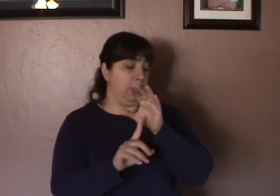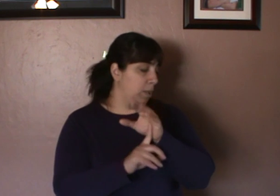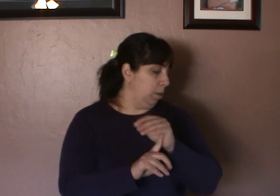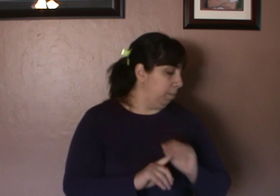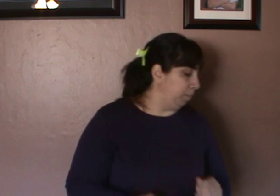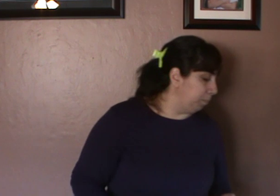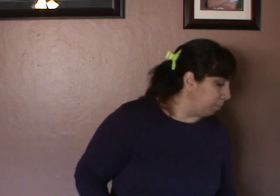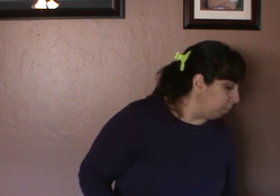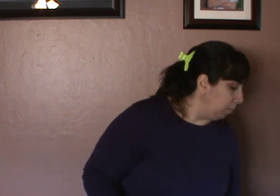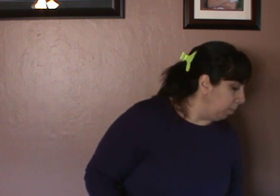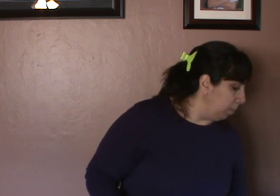popular.